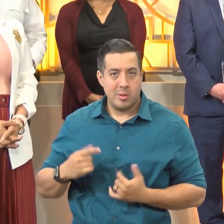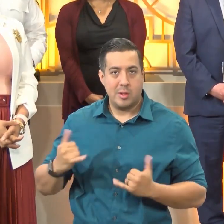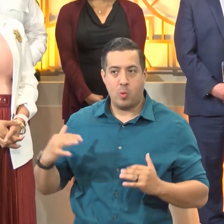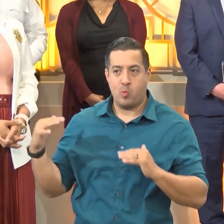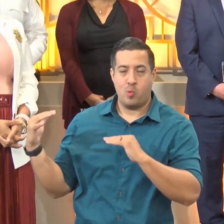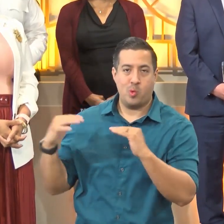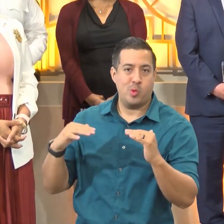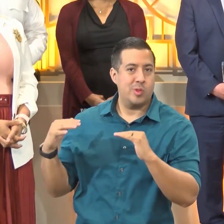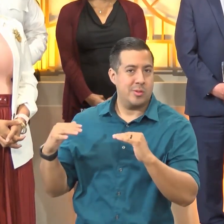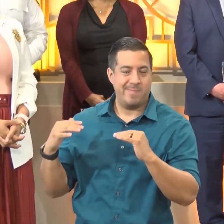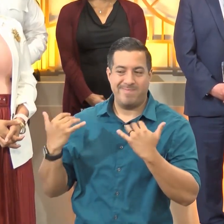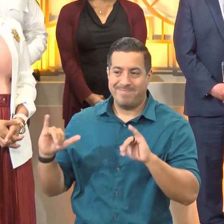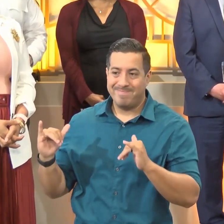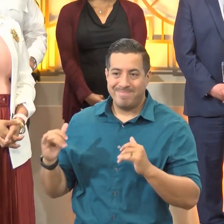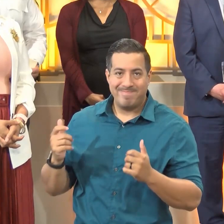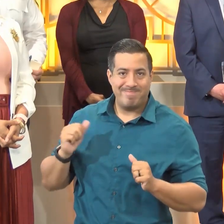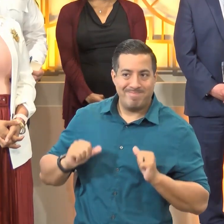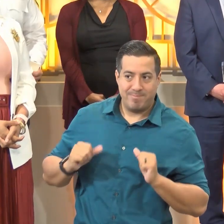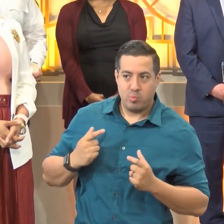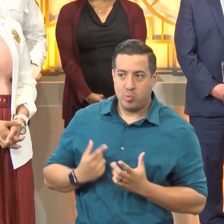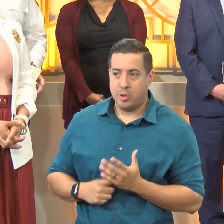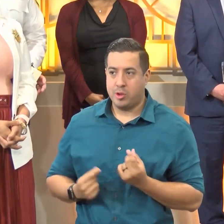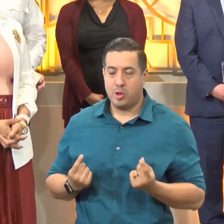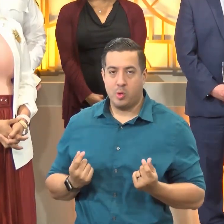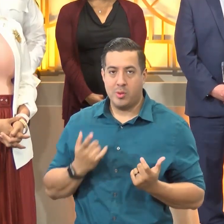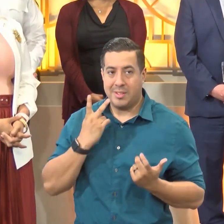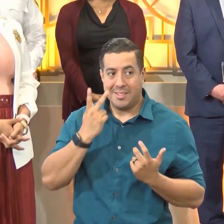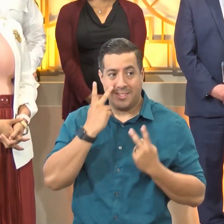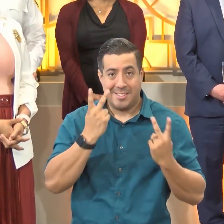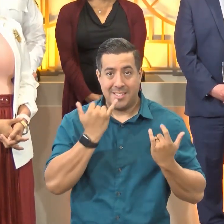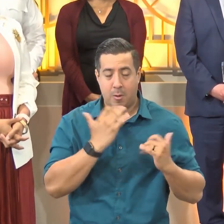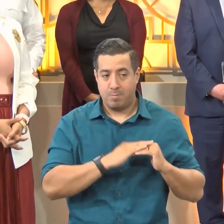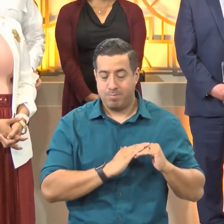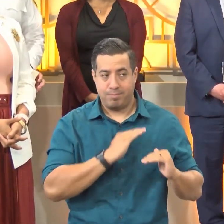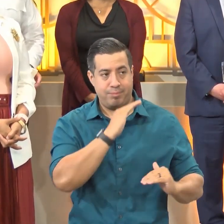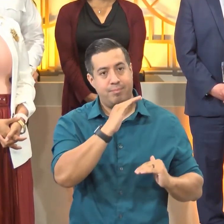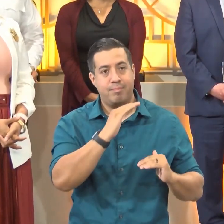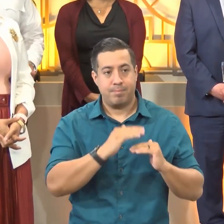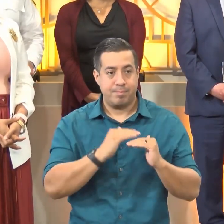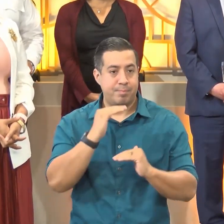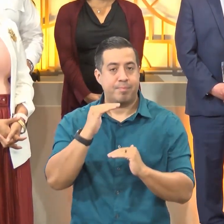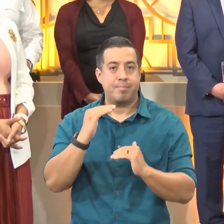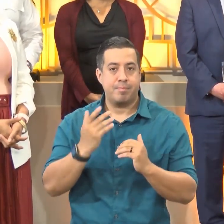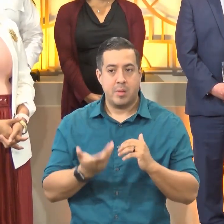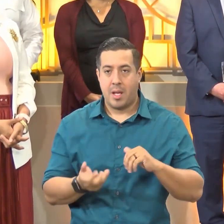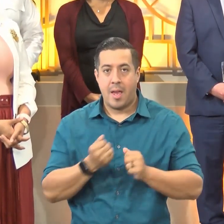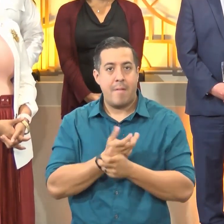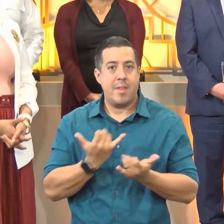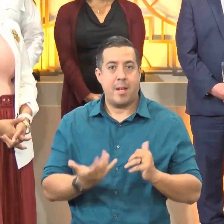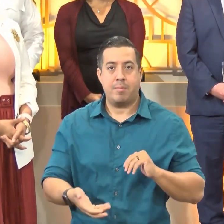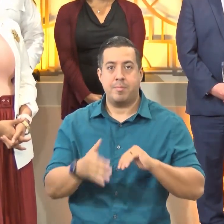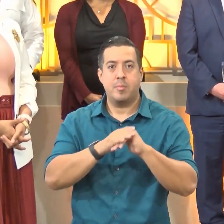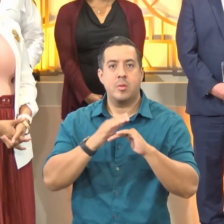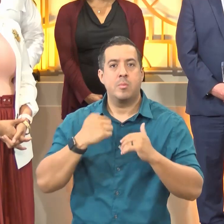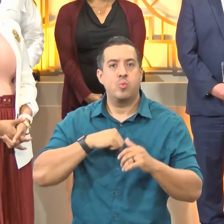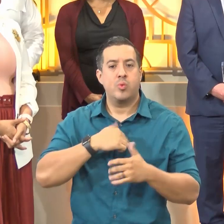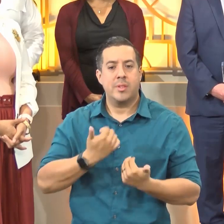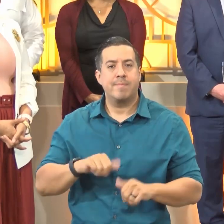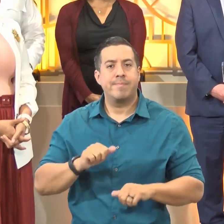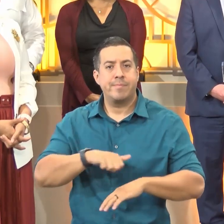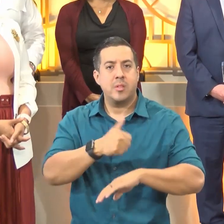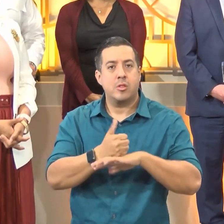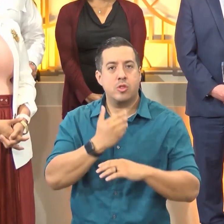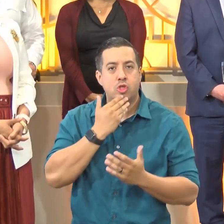things create an extremely volatile situation, and it's imperative that we build and preserve a strong